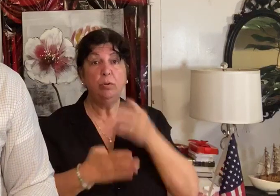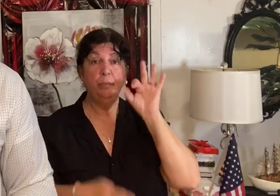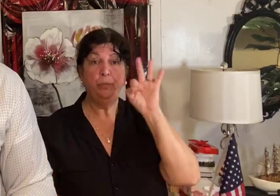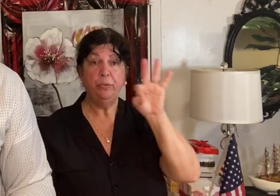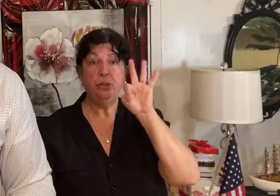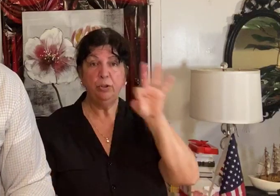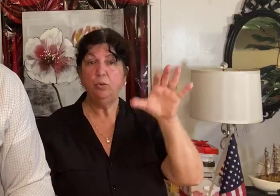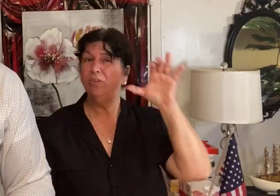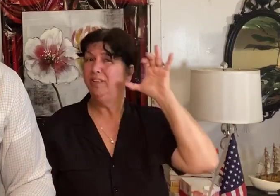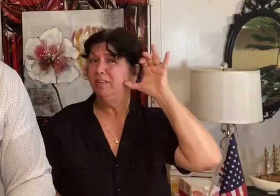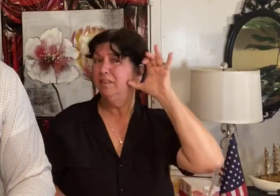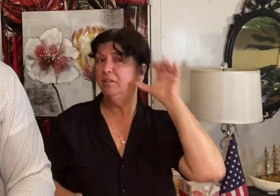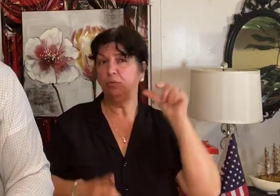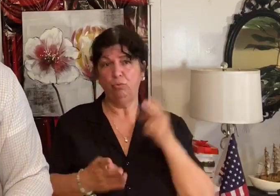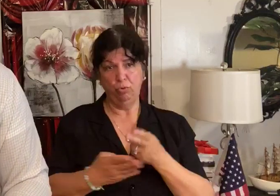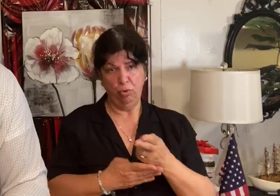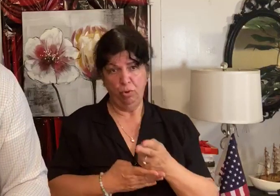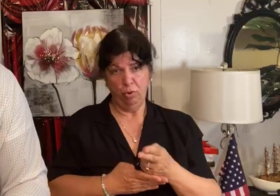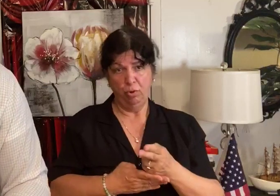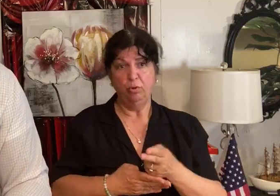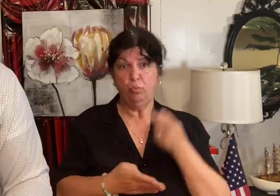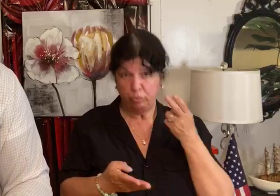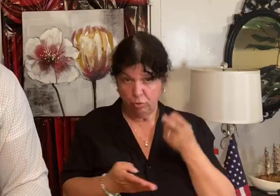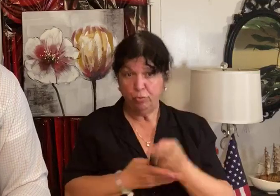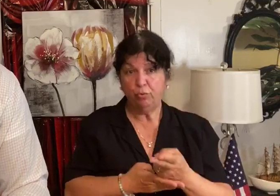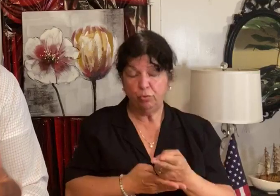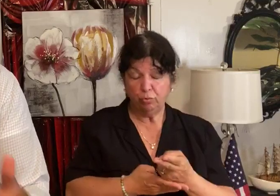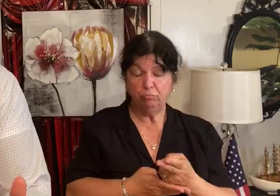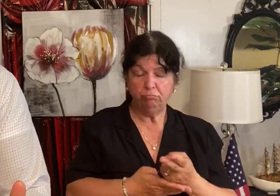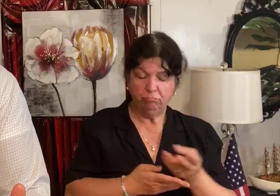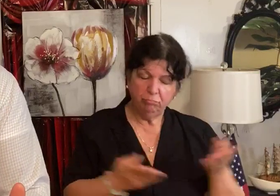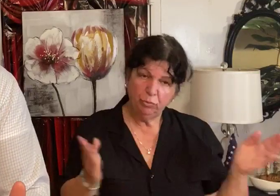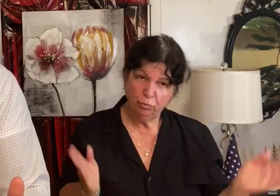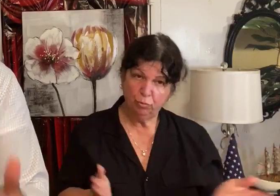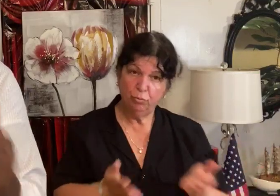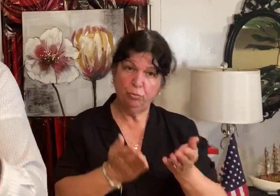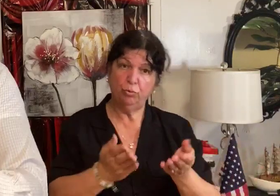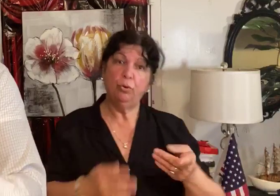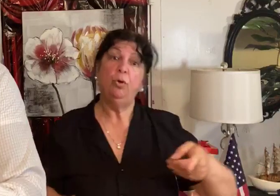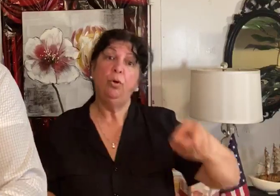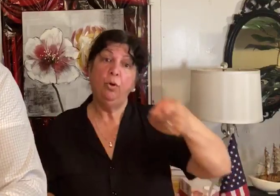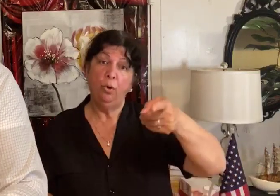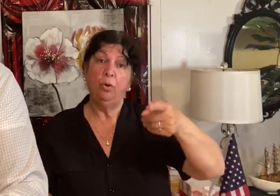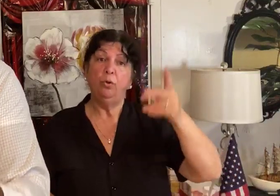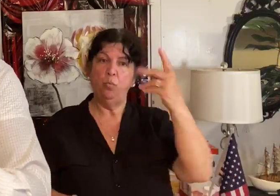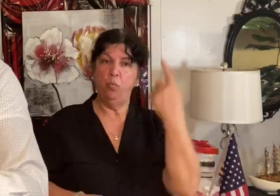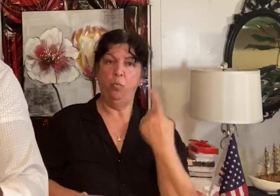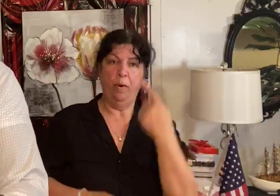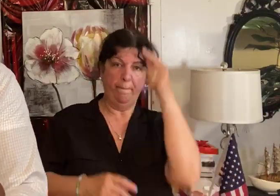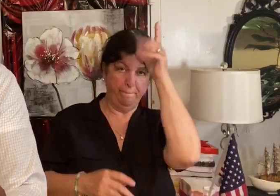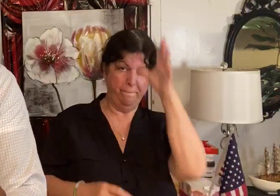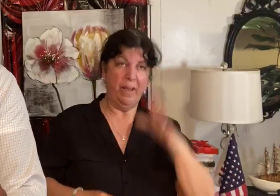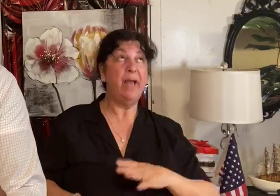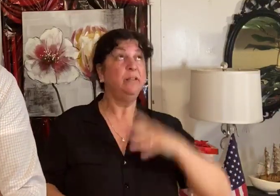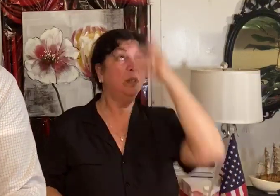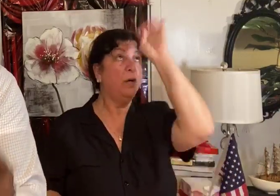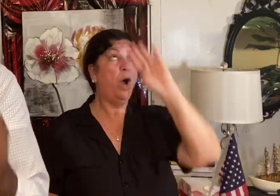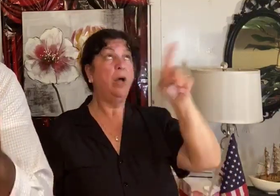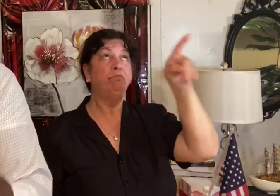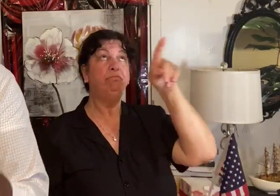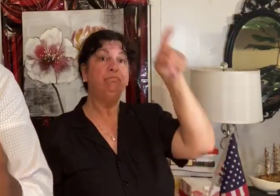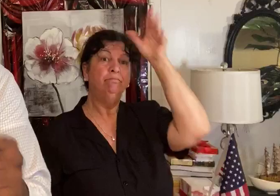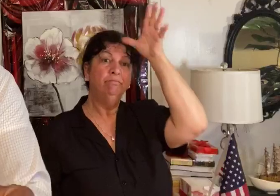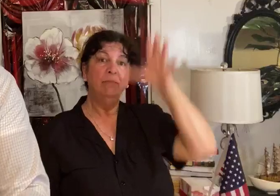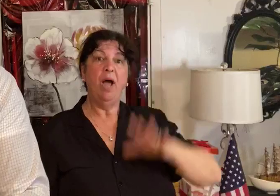and you'll hear the truth. You want the truth? Let me introduce you to the one man, the God man, Jesus